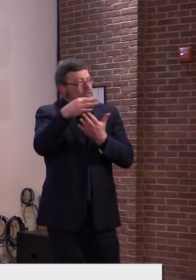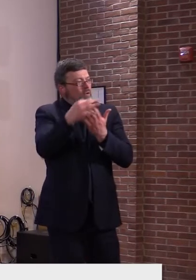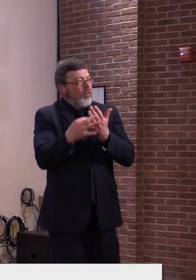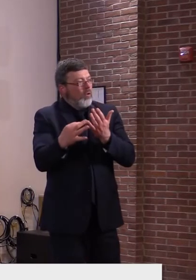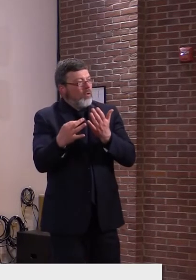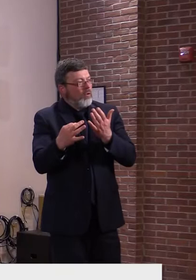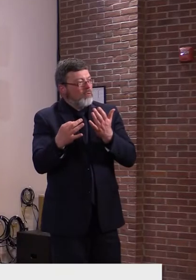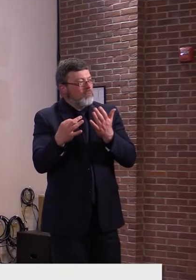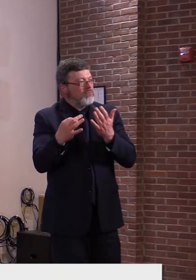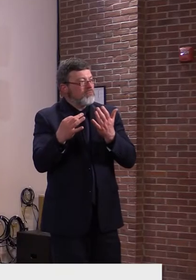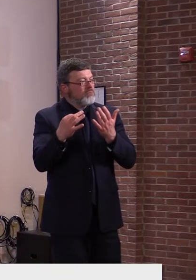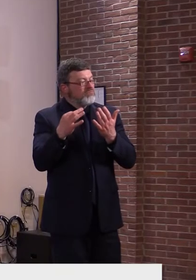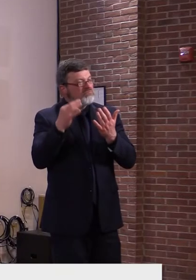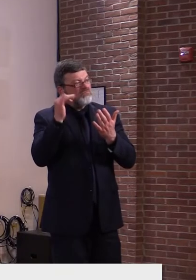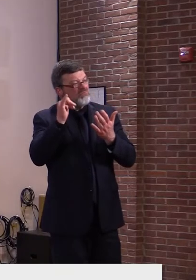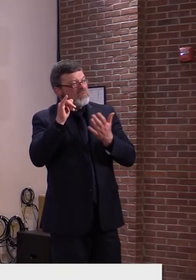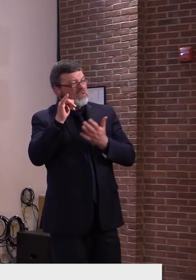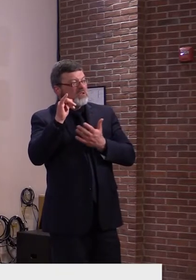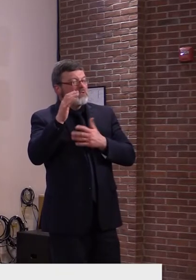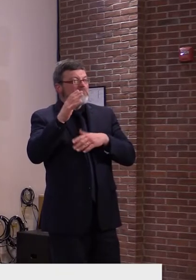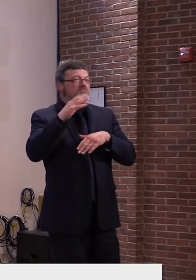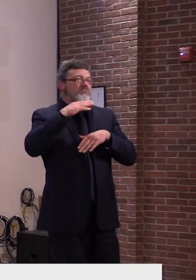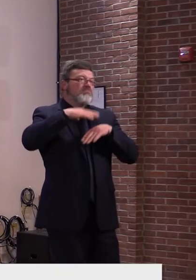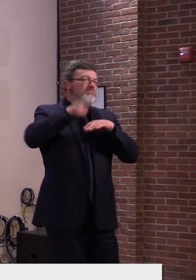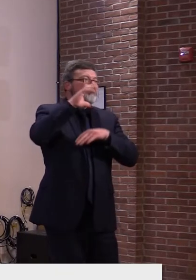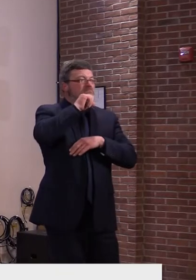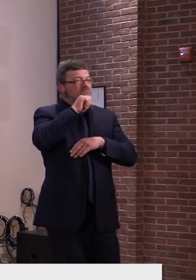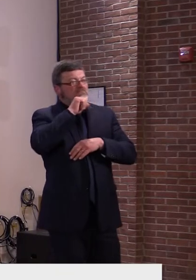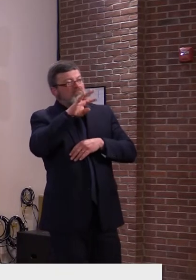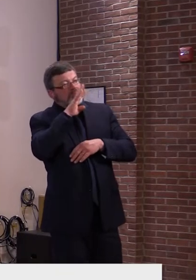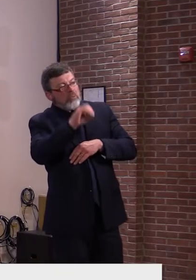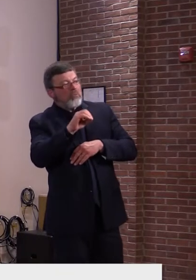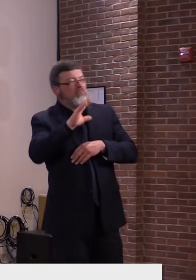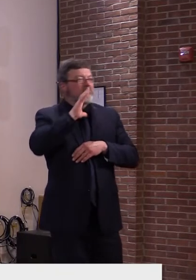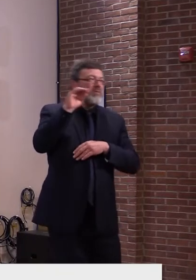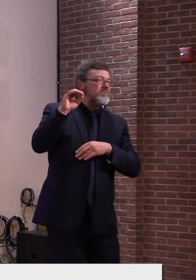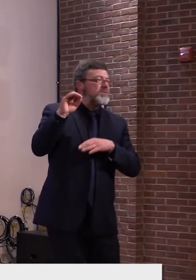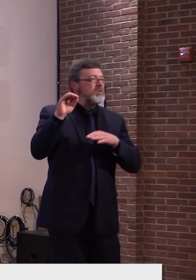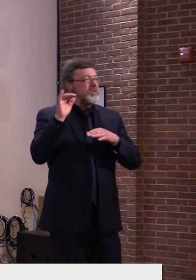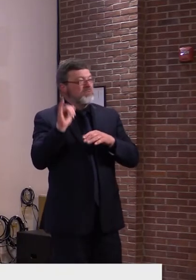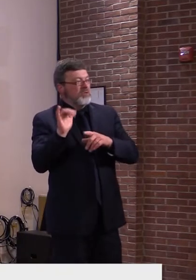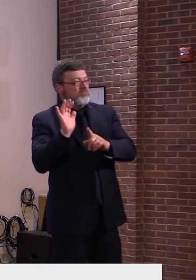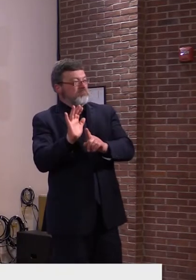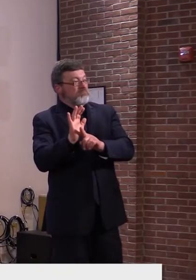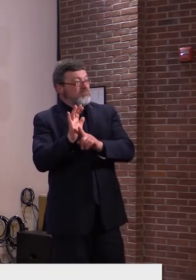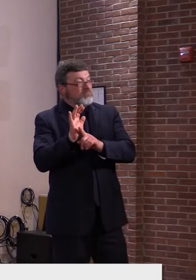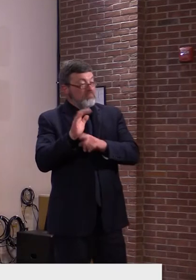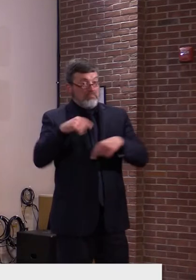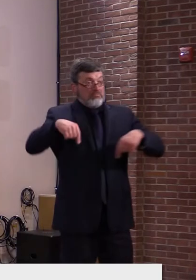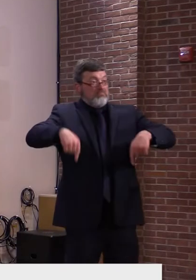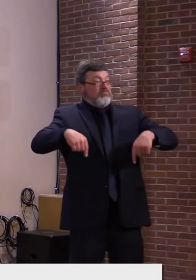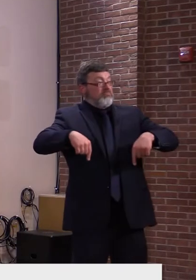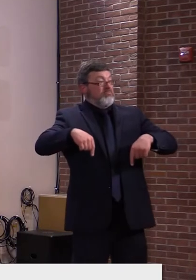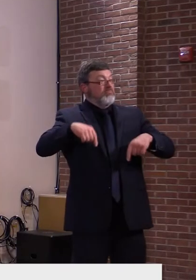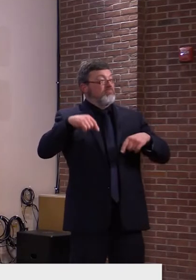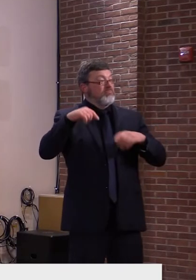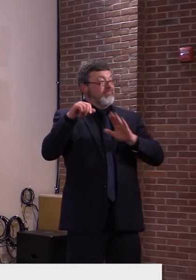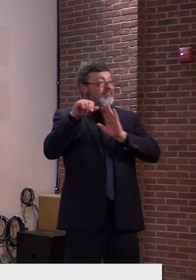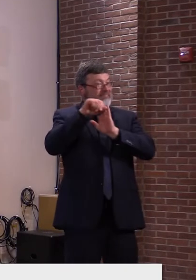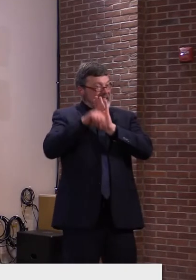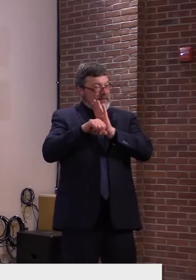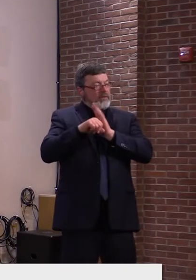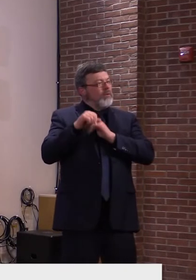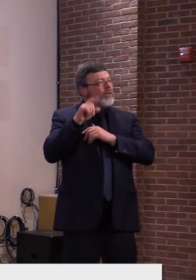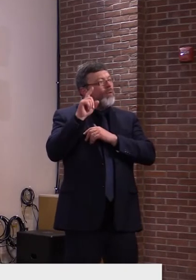assume, maximum people that might elect that, that would cost the state of Vermont about $1.5 million. And that's about the